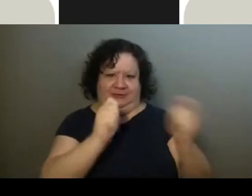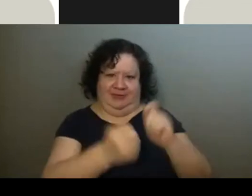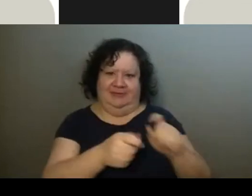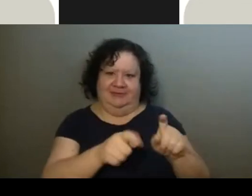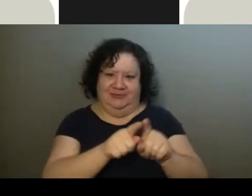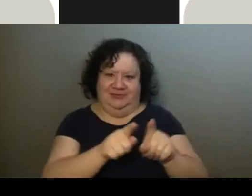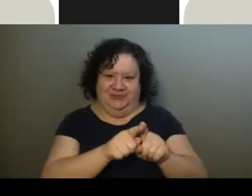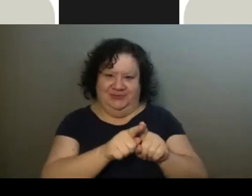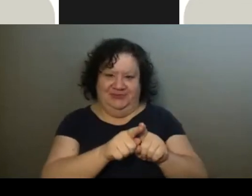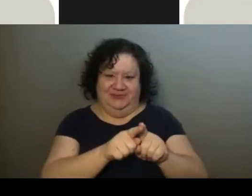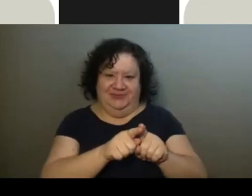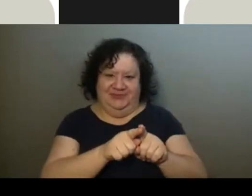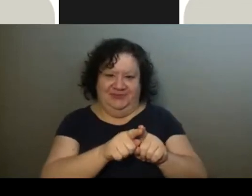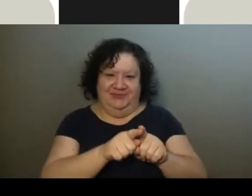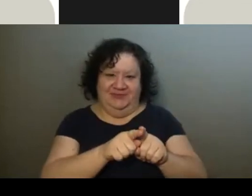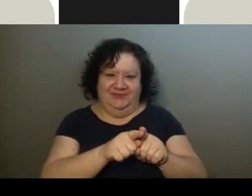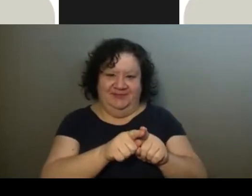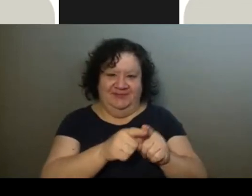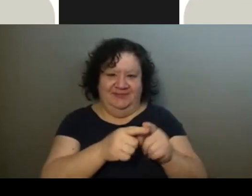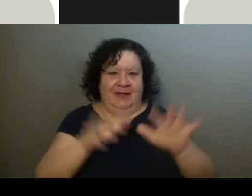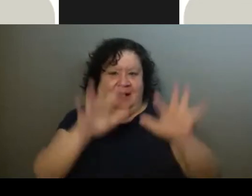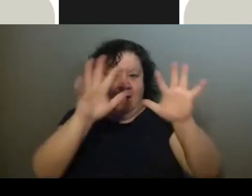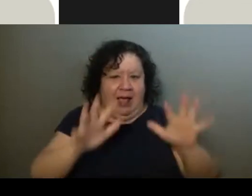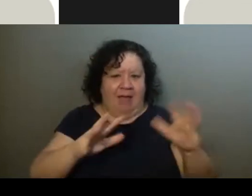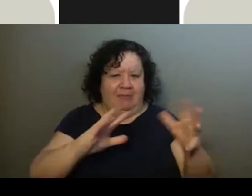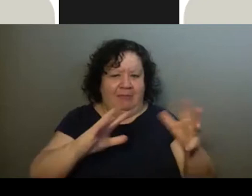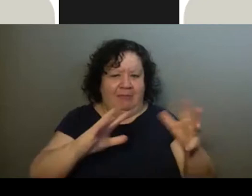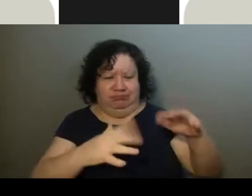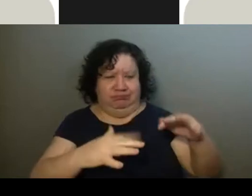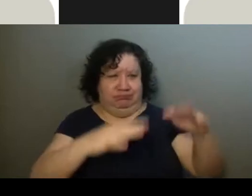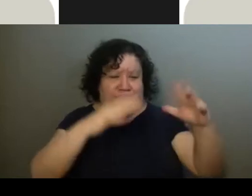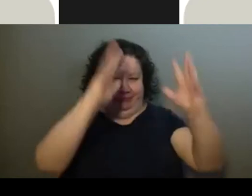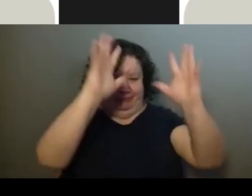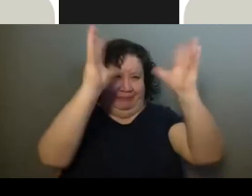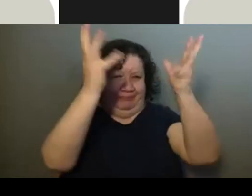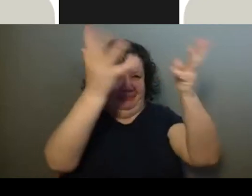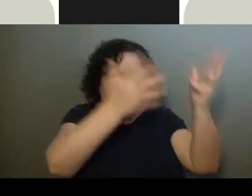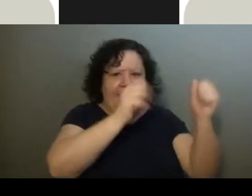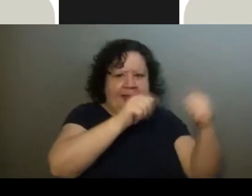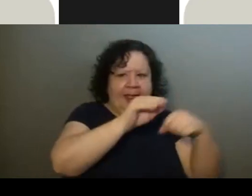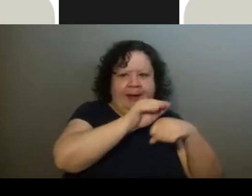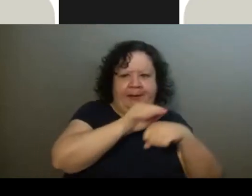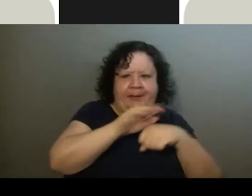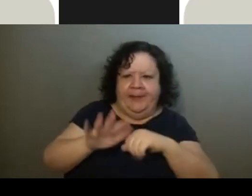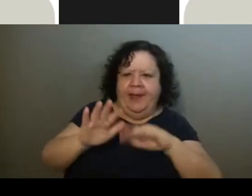the disasters which are disturbing the humanity